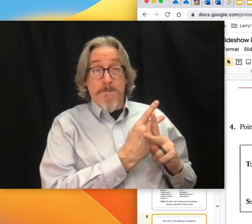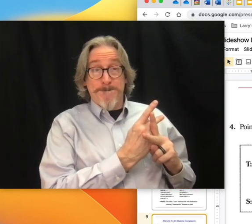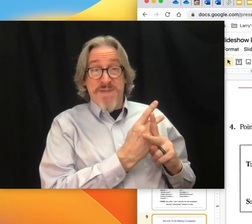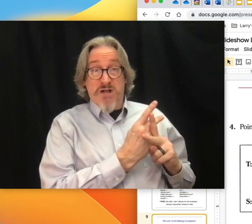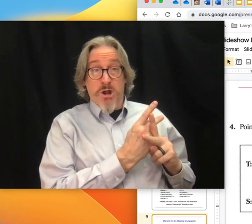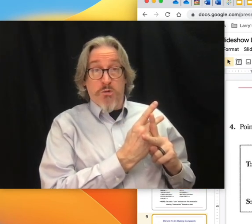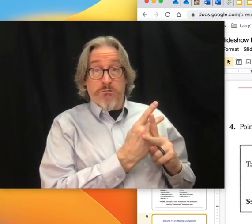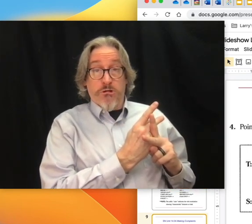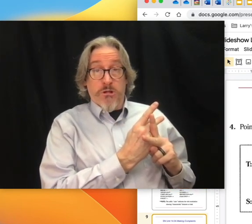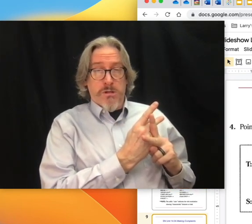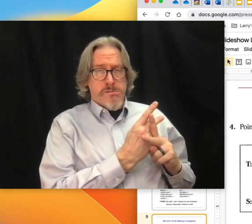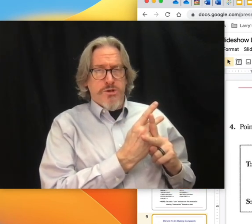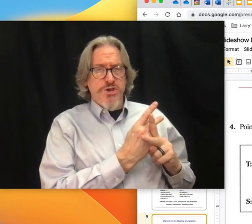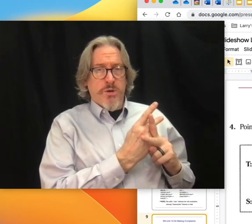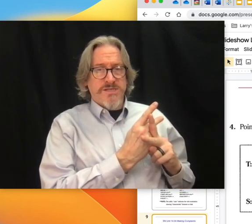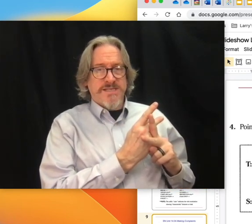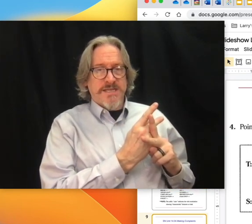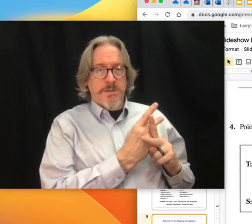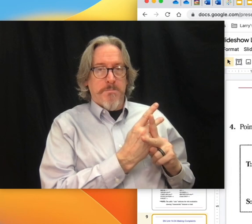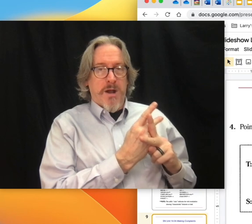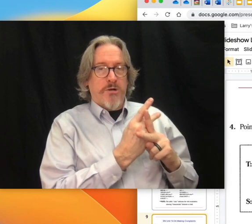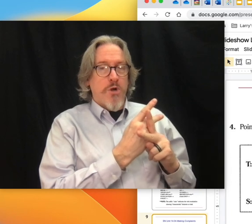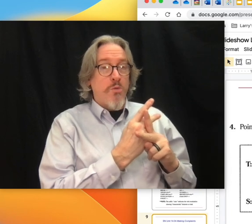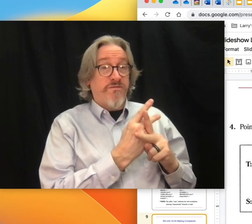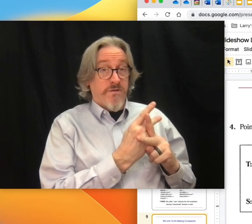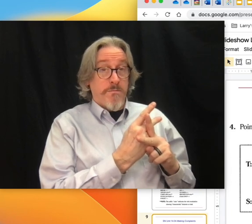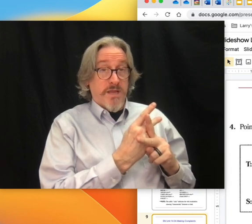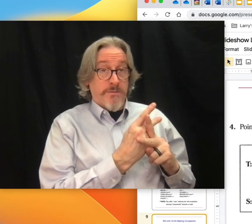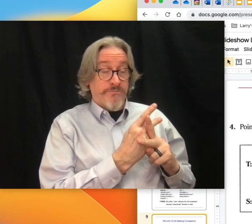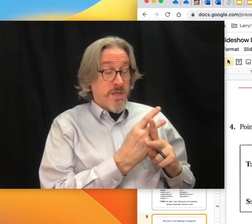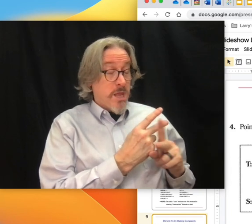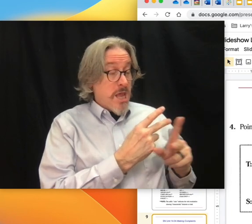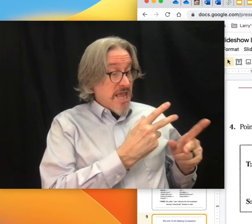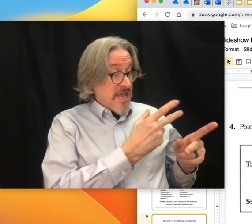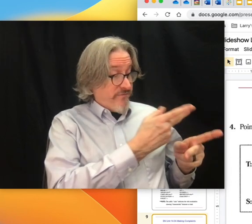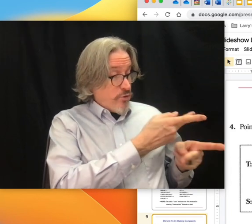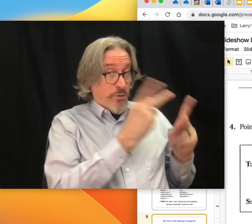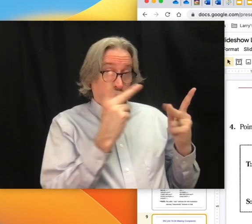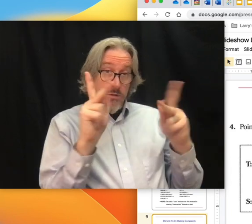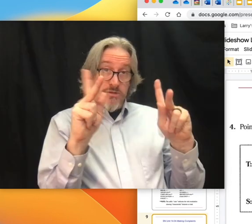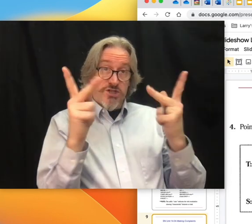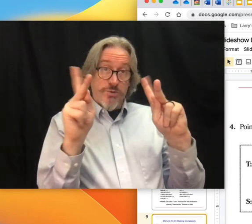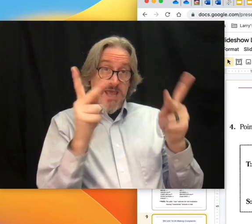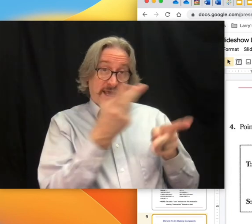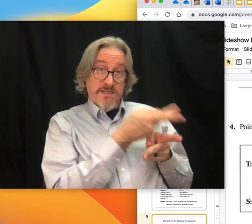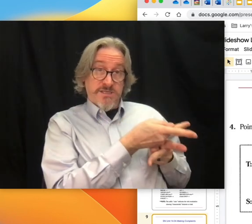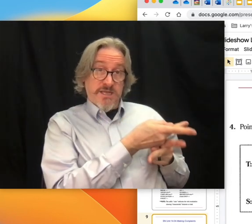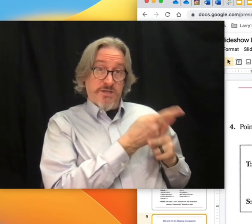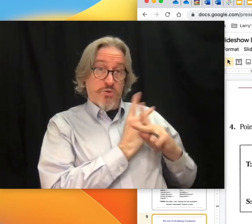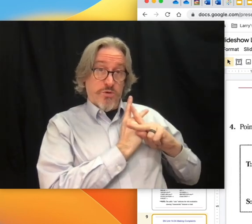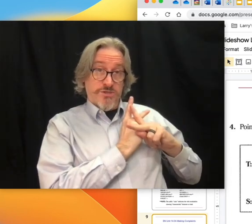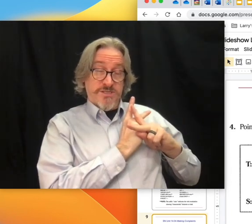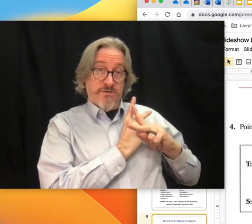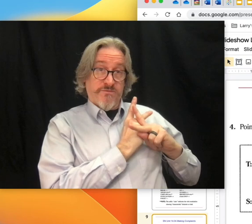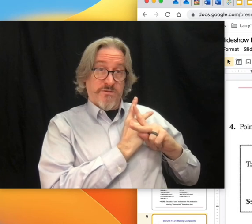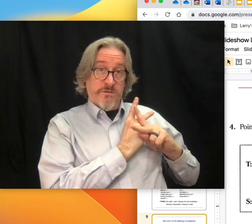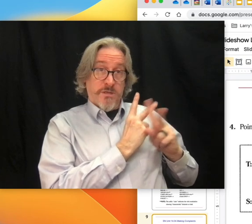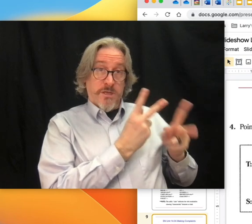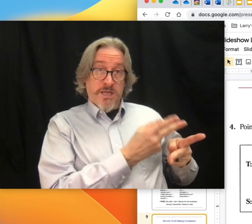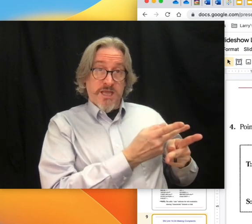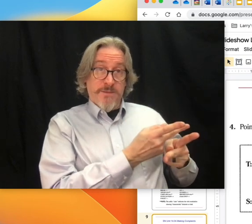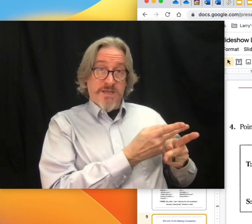Now, borrow. Notice it says borrow from me. If you pull the two K's in towards